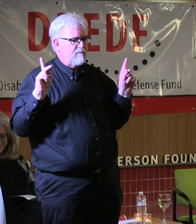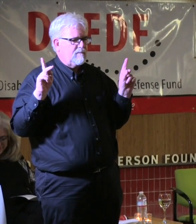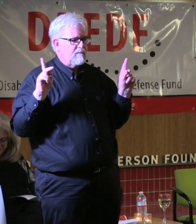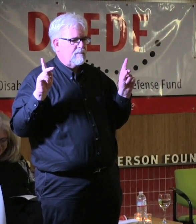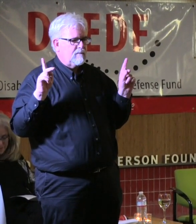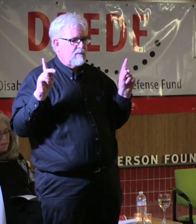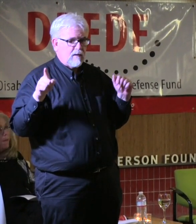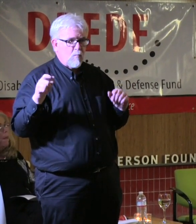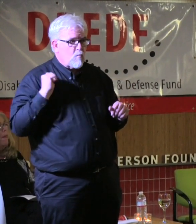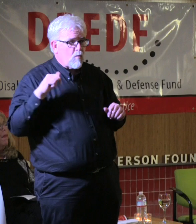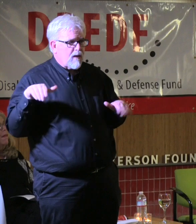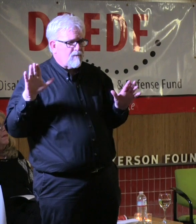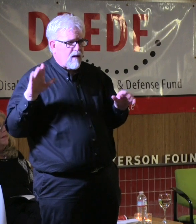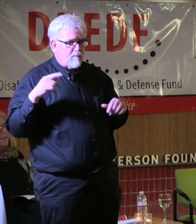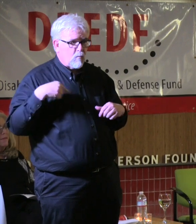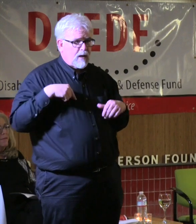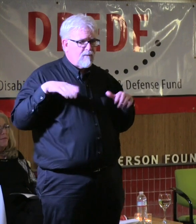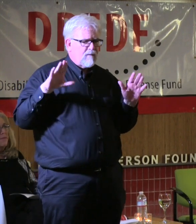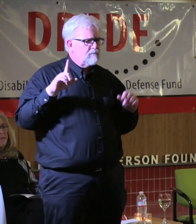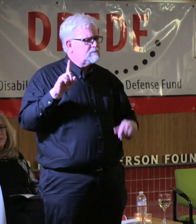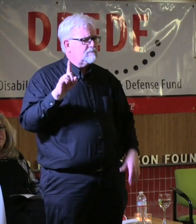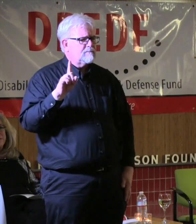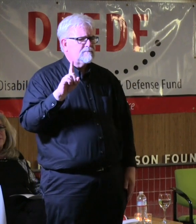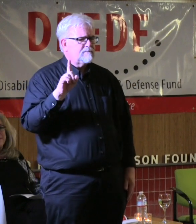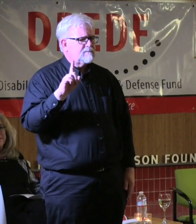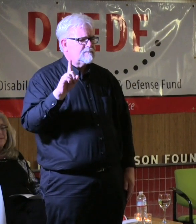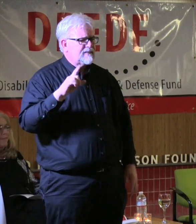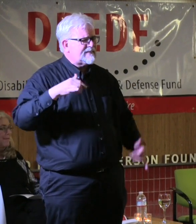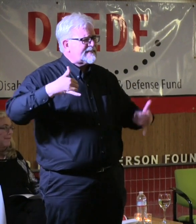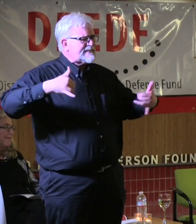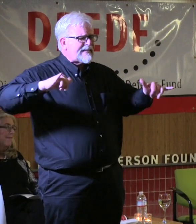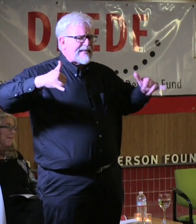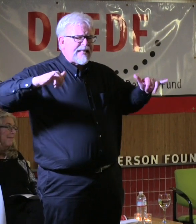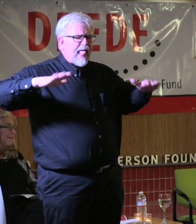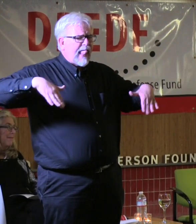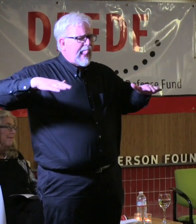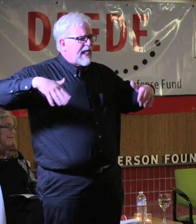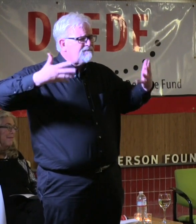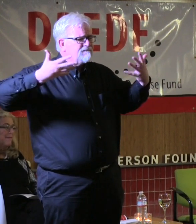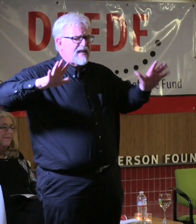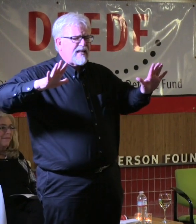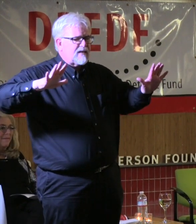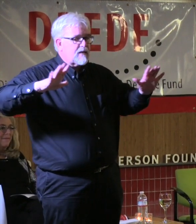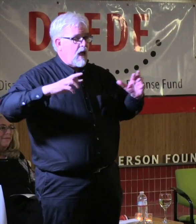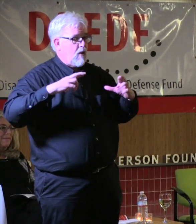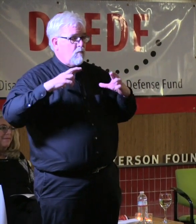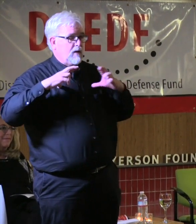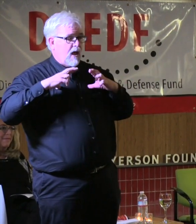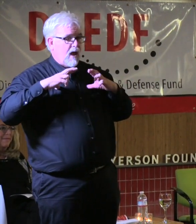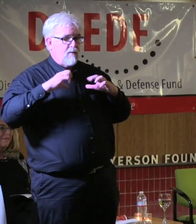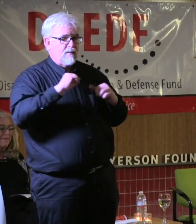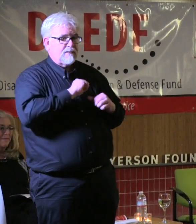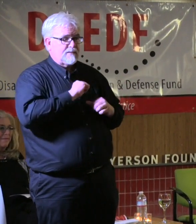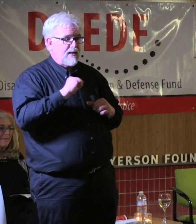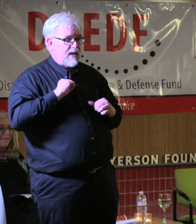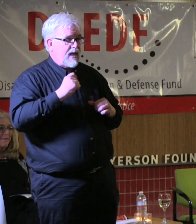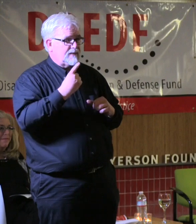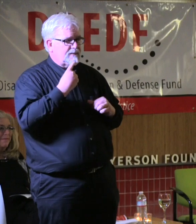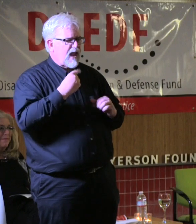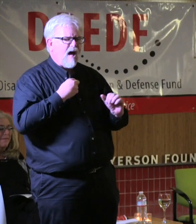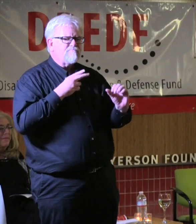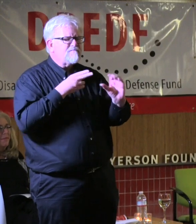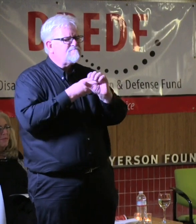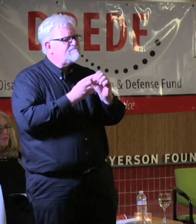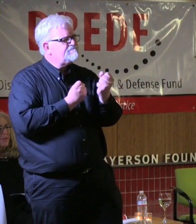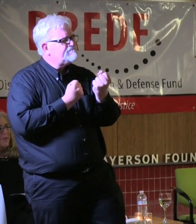either. We still have some unfinished business to do. As I retire from the Senate, as I said, I'll be there with